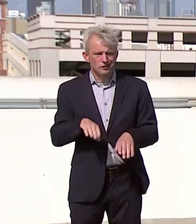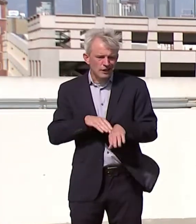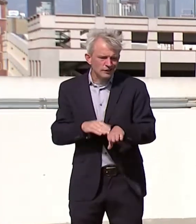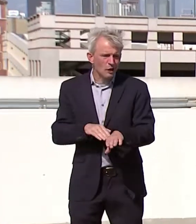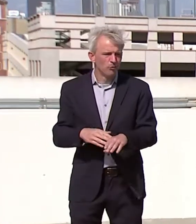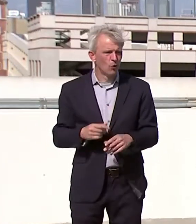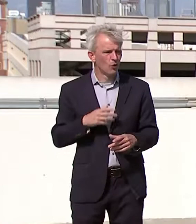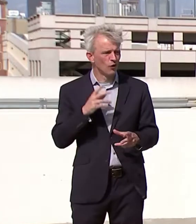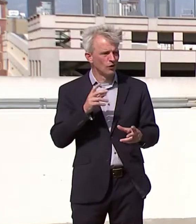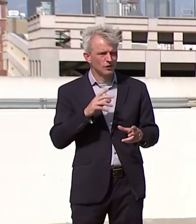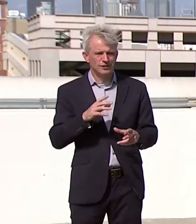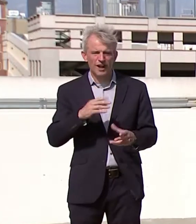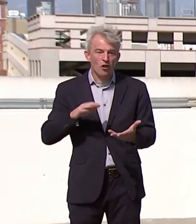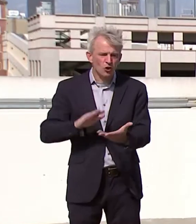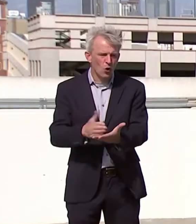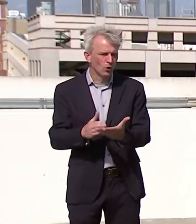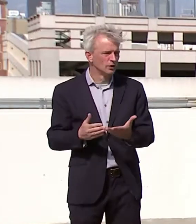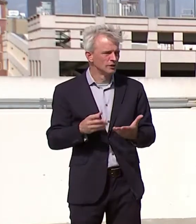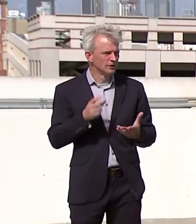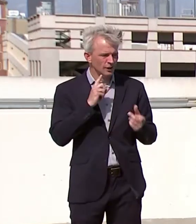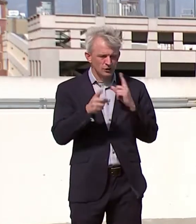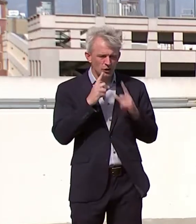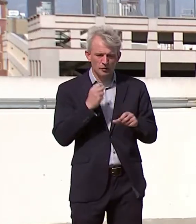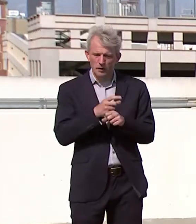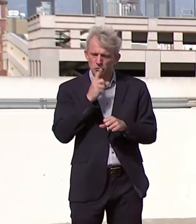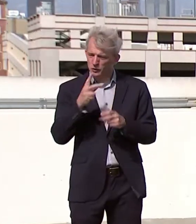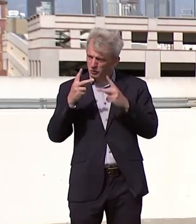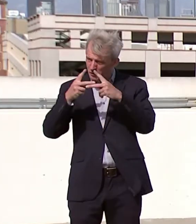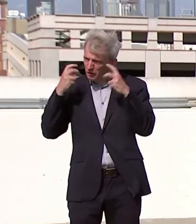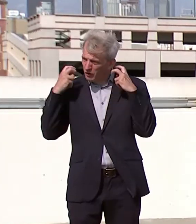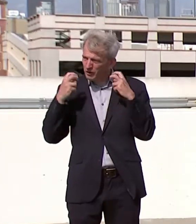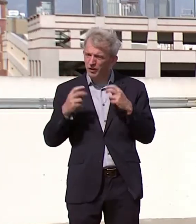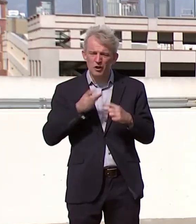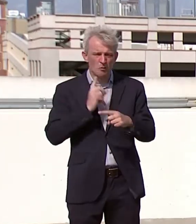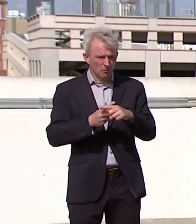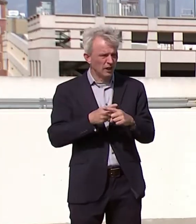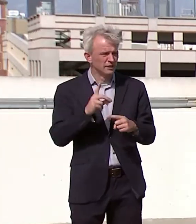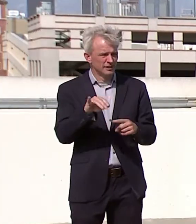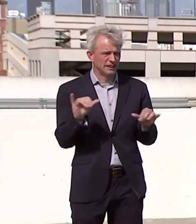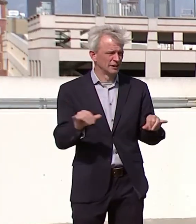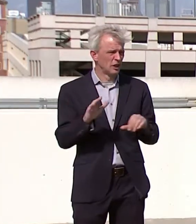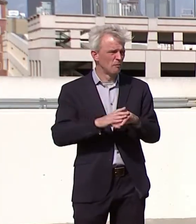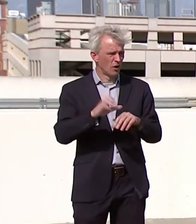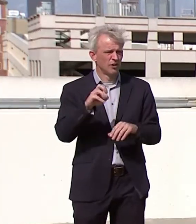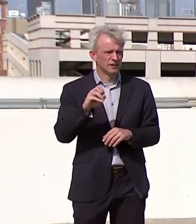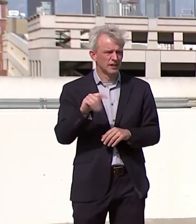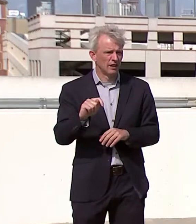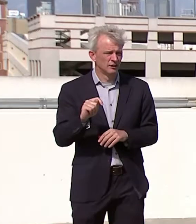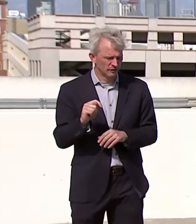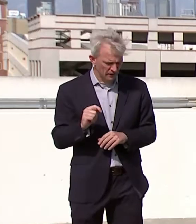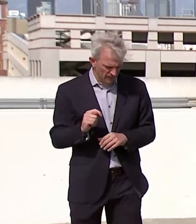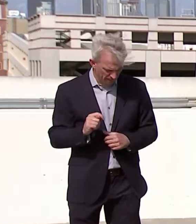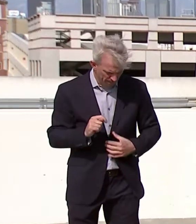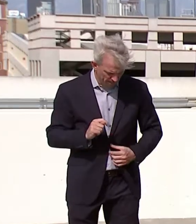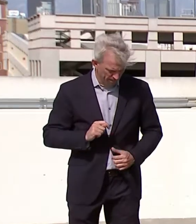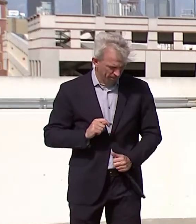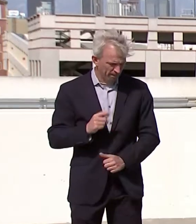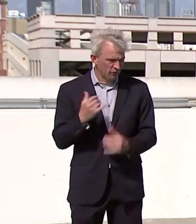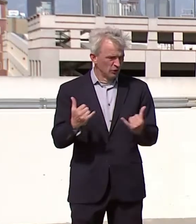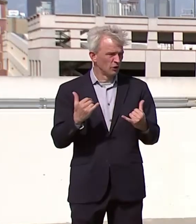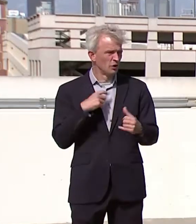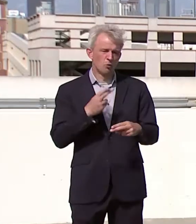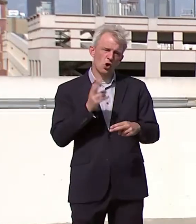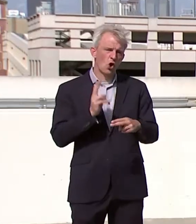to, telling them to put on their masks. He pioneered that on the set of what he's been doing. And we know him as El Machete, but today we're going to call